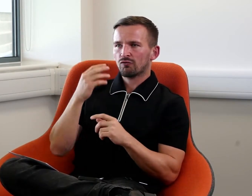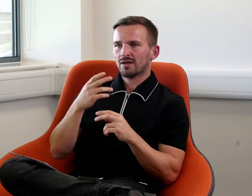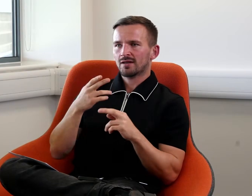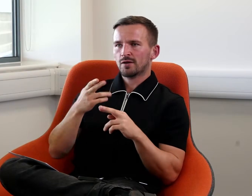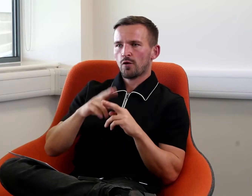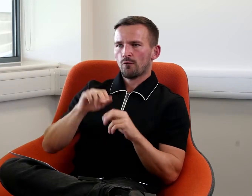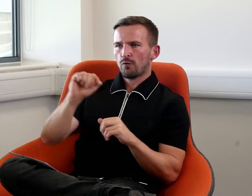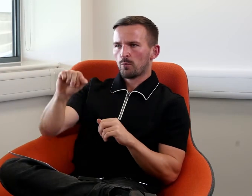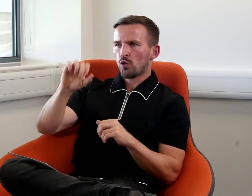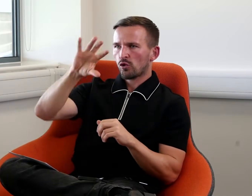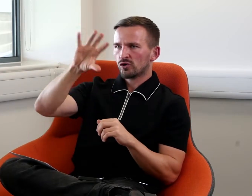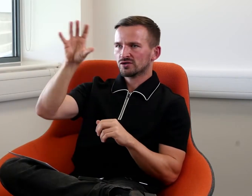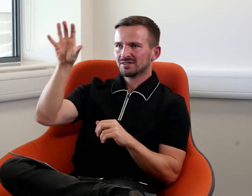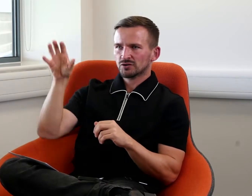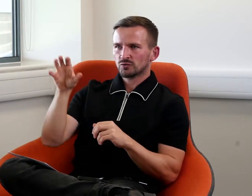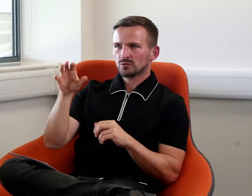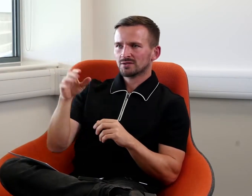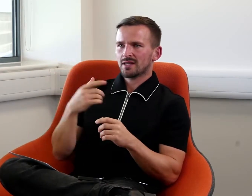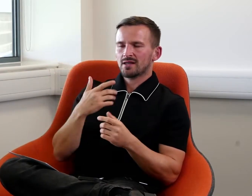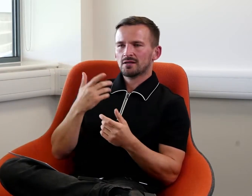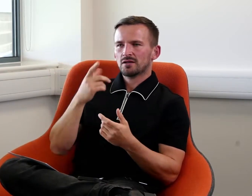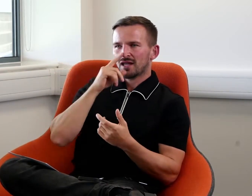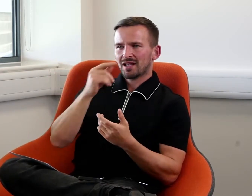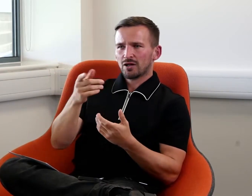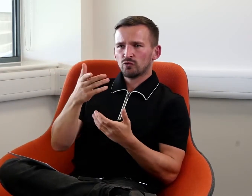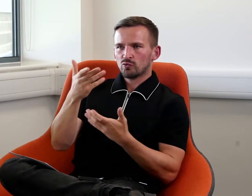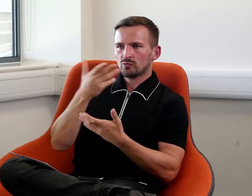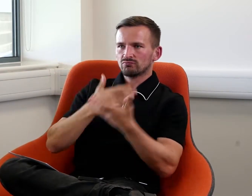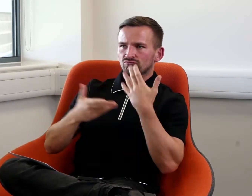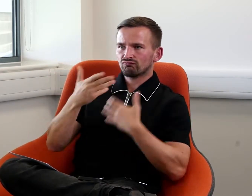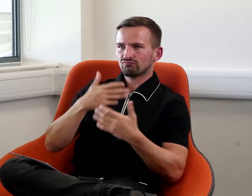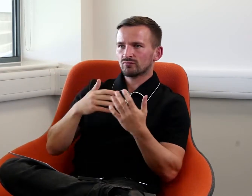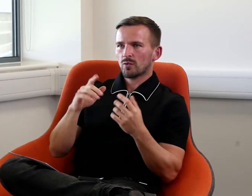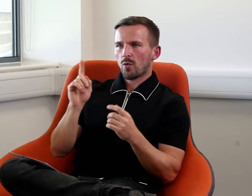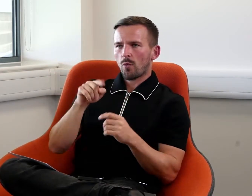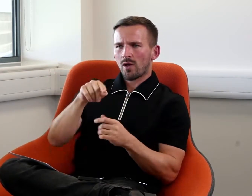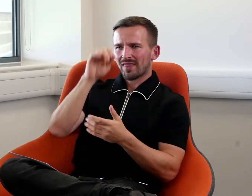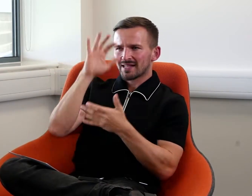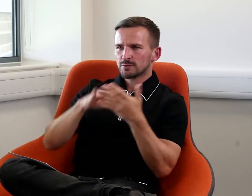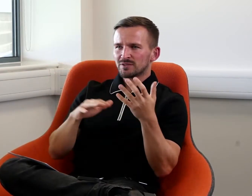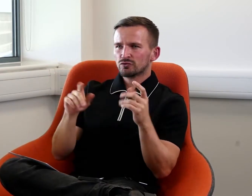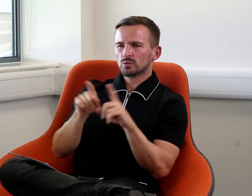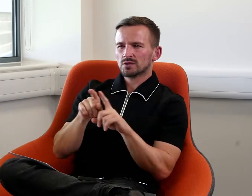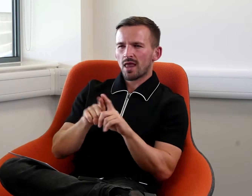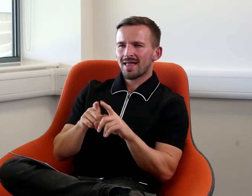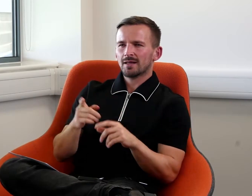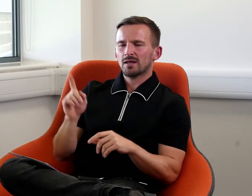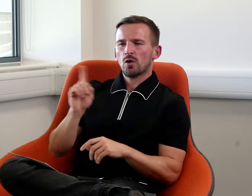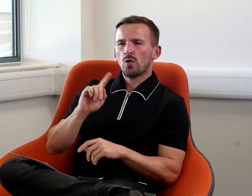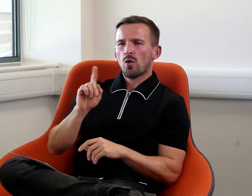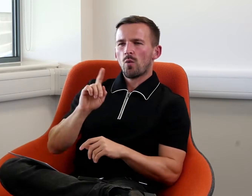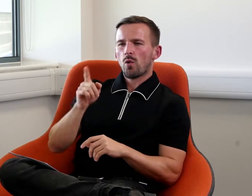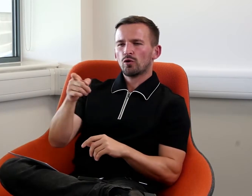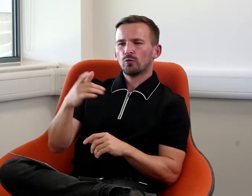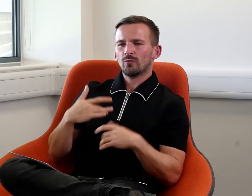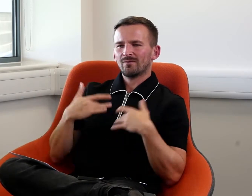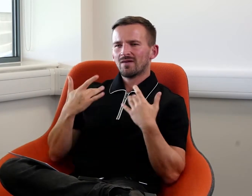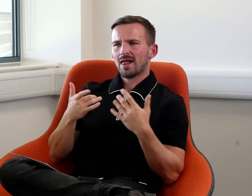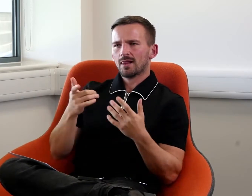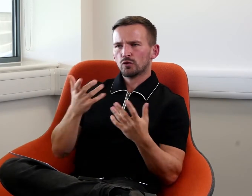users and the hard of hearing community across Cambridgeshire. Would you be able to expand sort of on your experience of